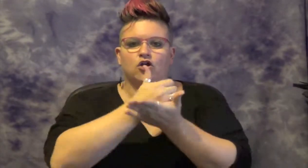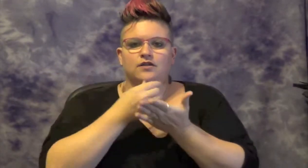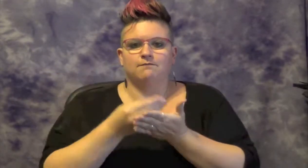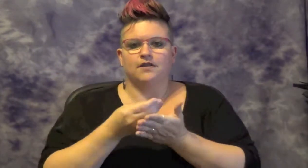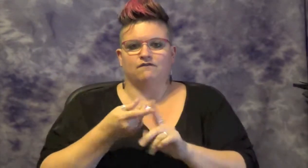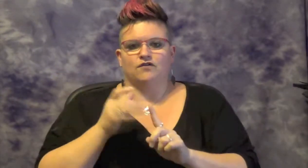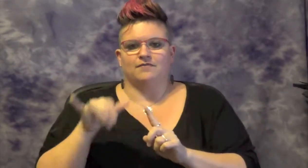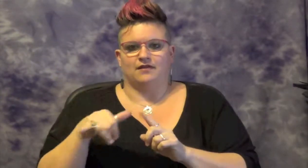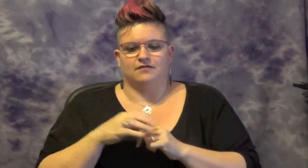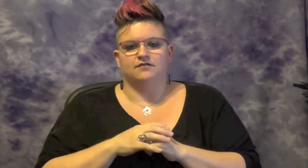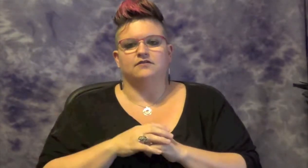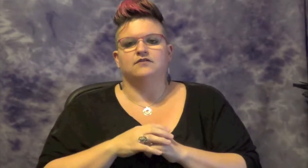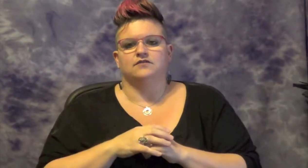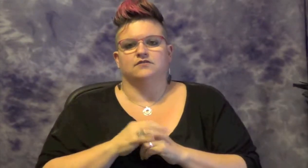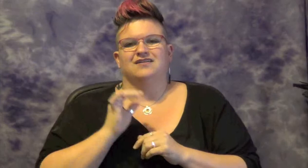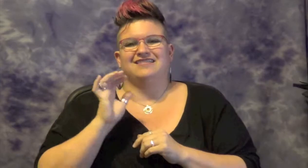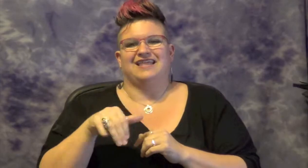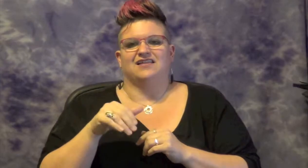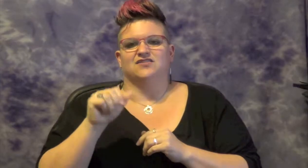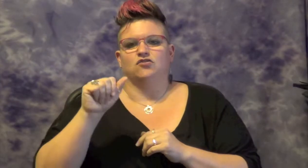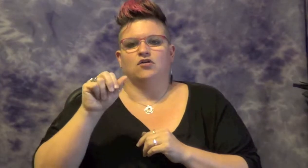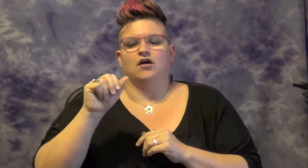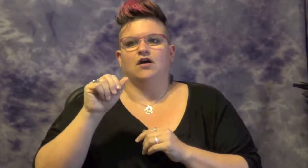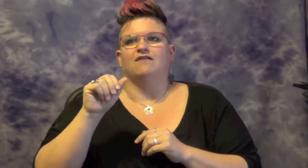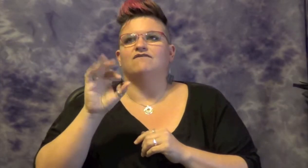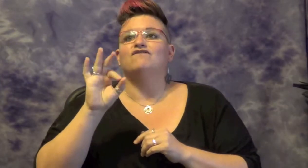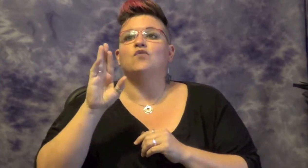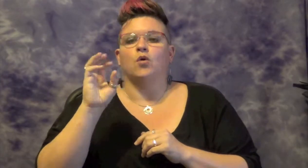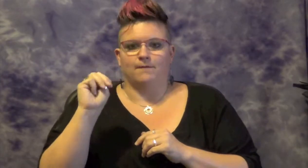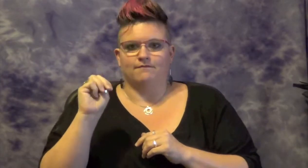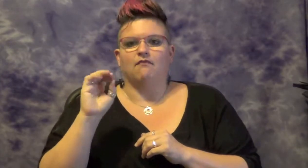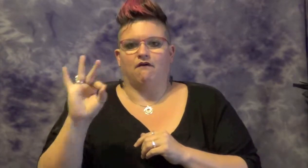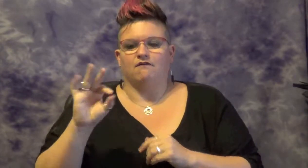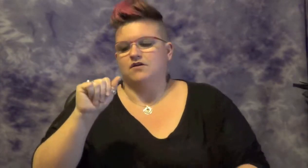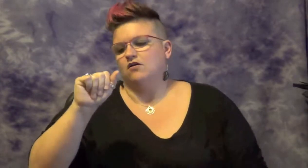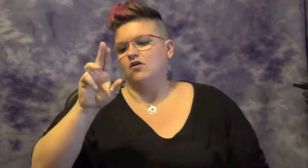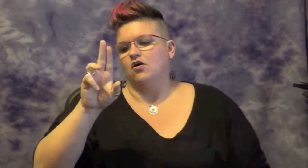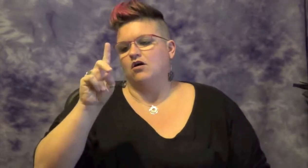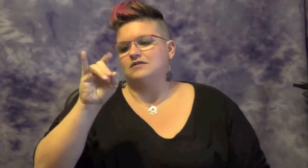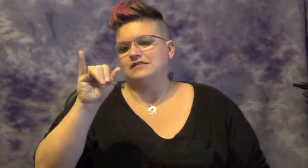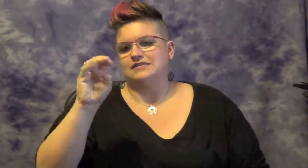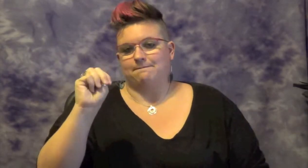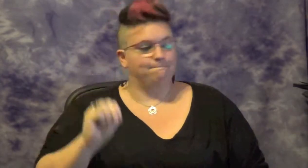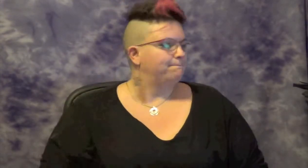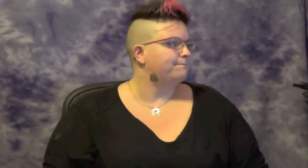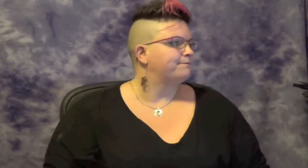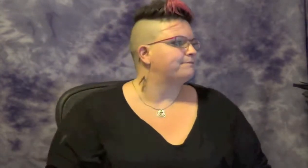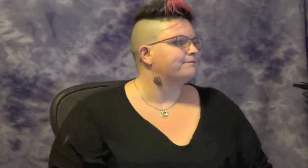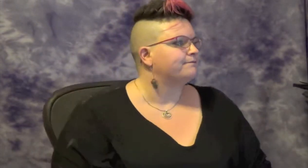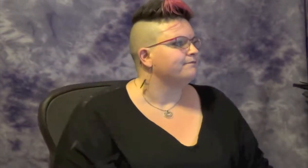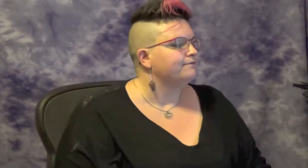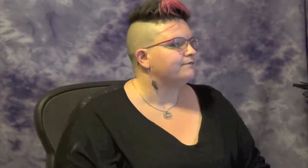qualified, but they're earning money from that where the deaf people are not. And so that is a form of autism.